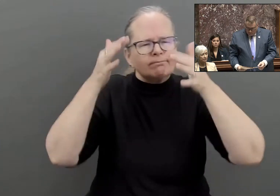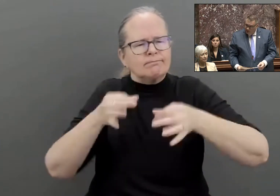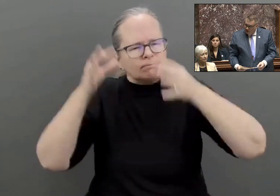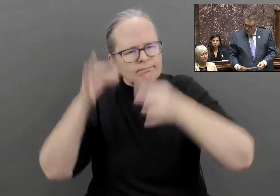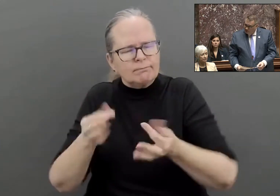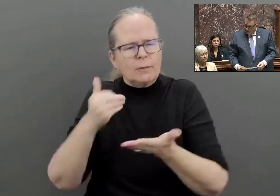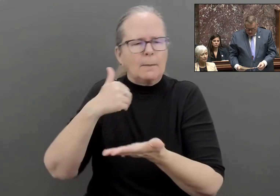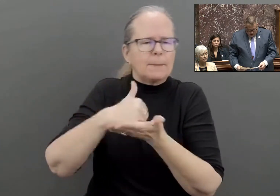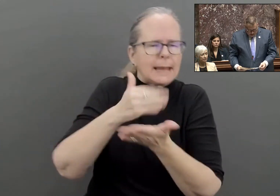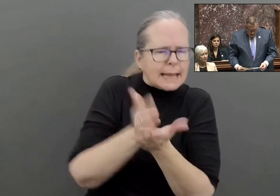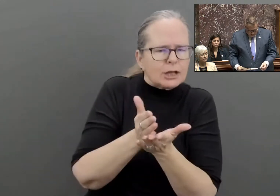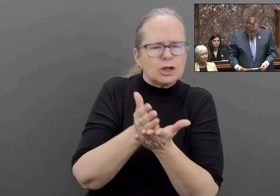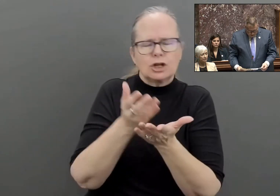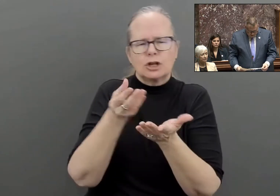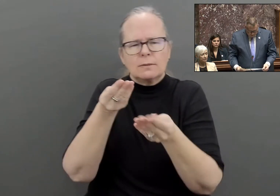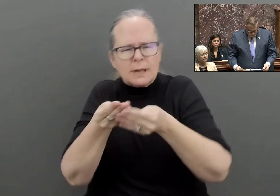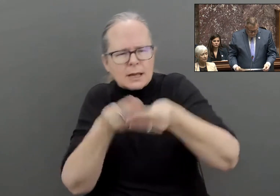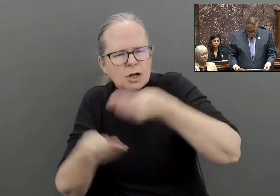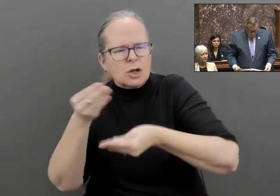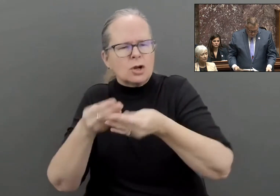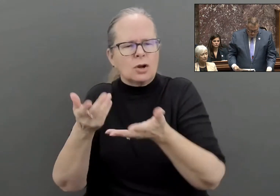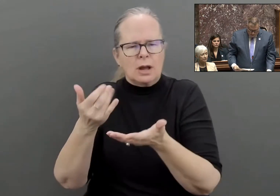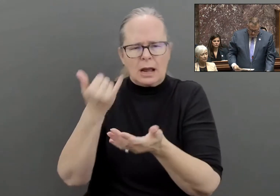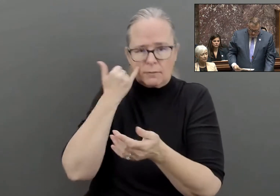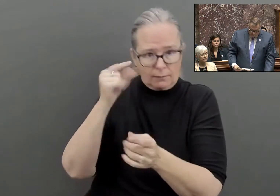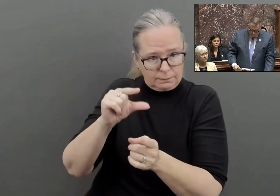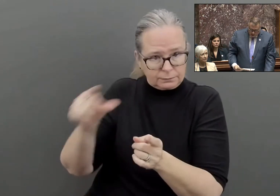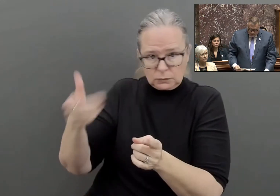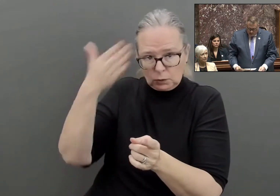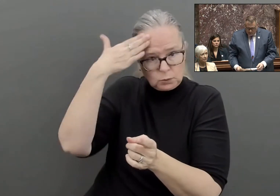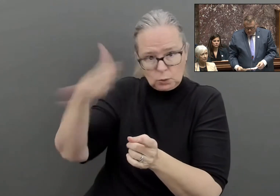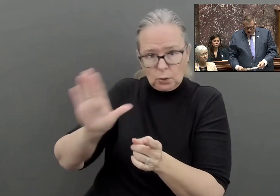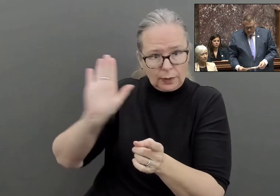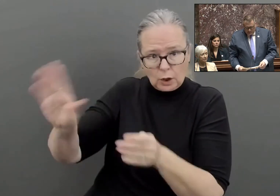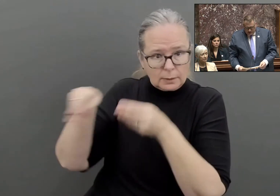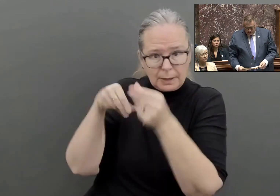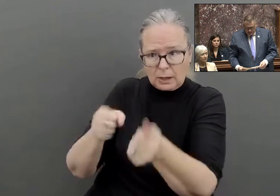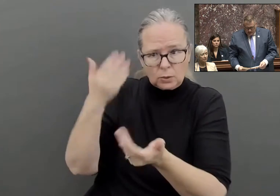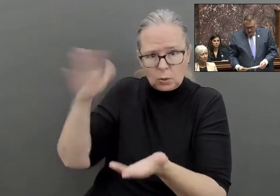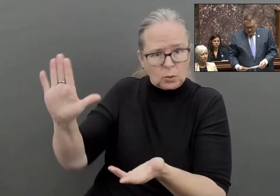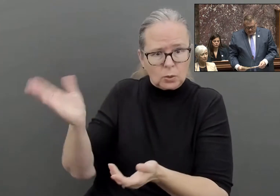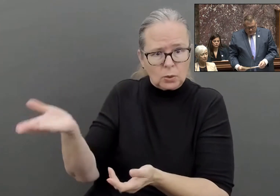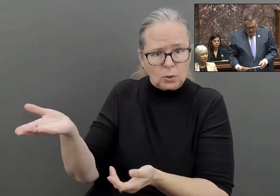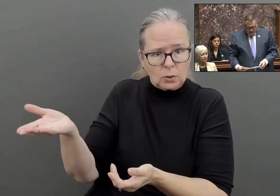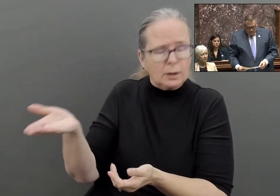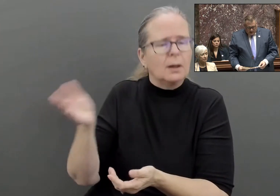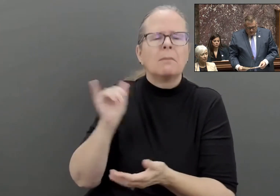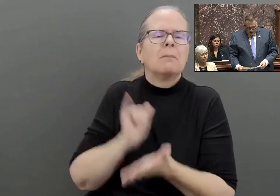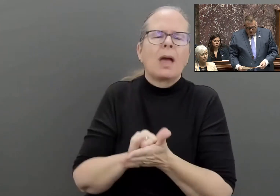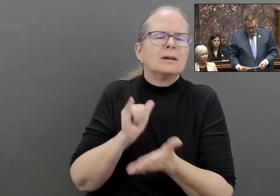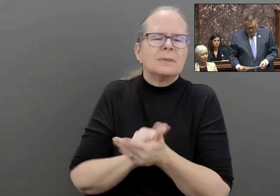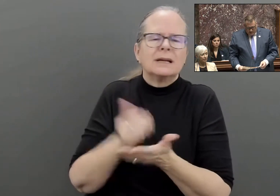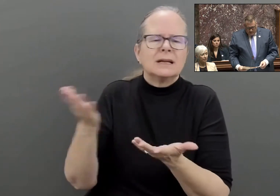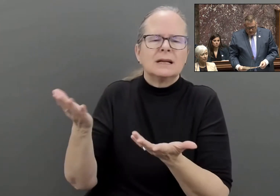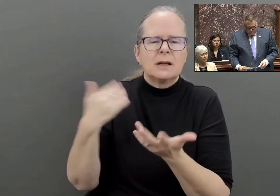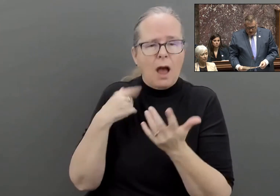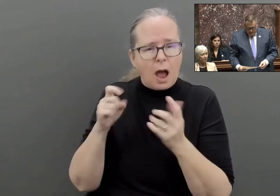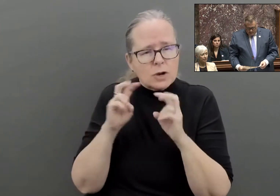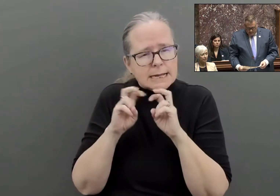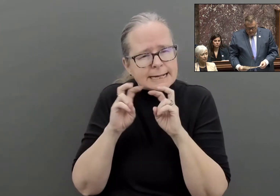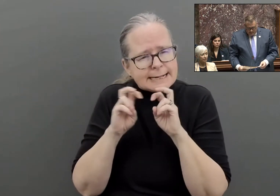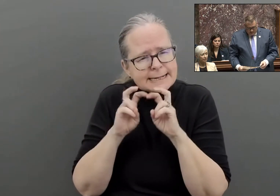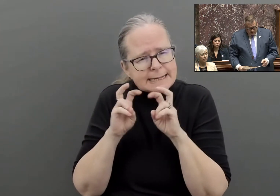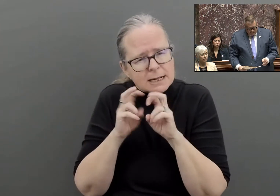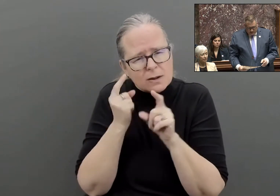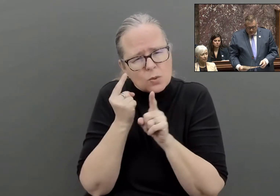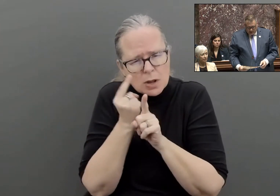from government is? It is impossible for the official opposition to properly scrutinize a budget that does not have revenues and expenses in